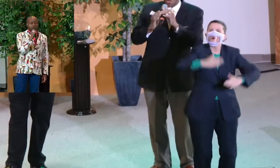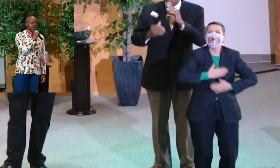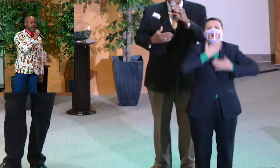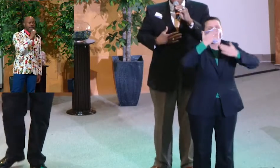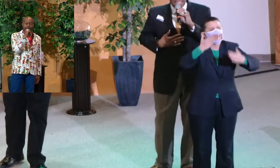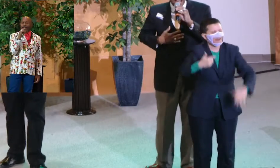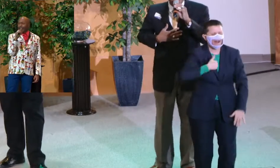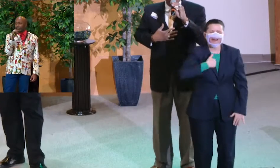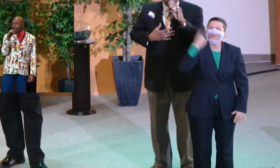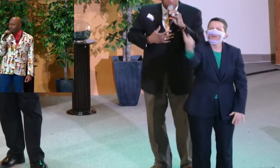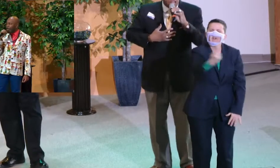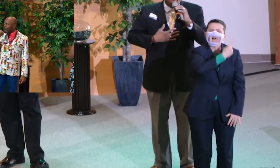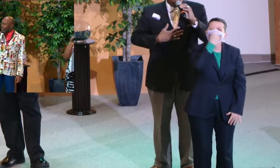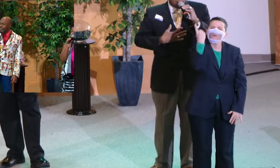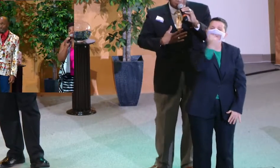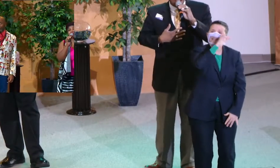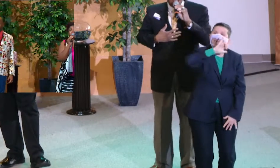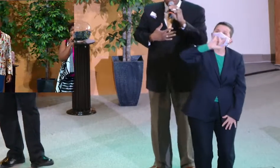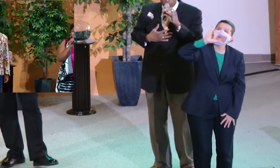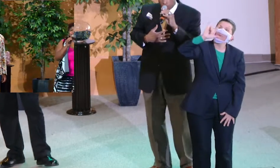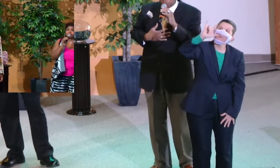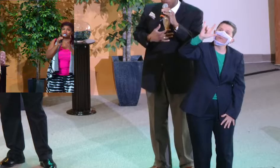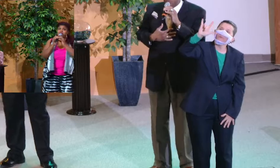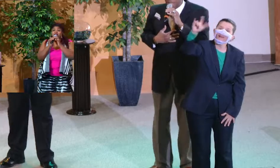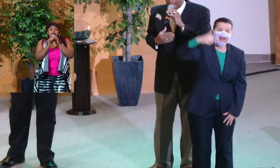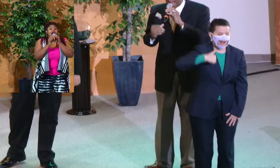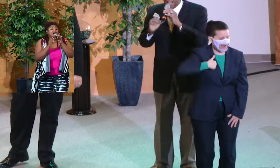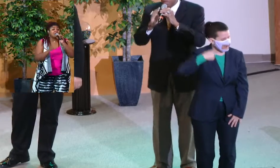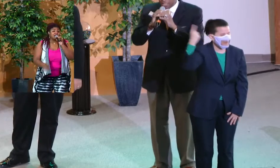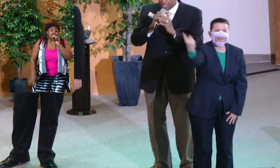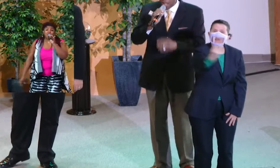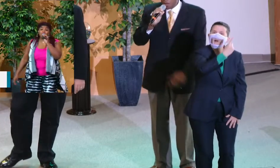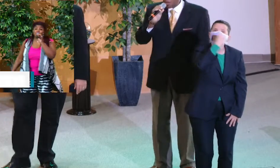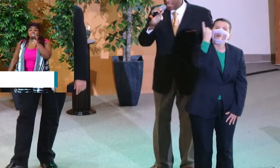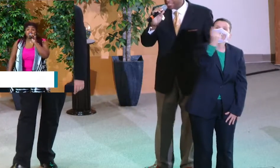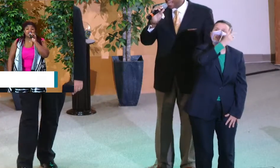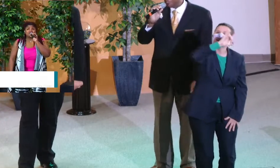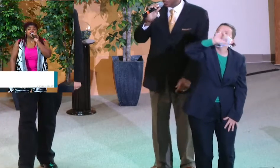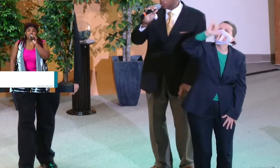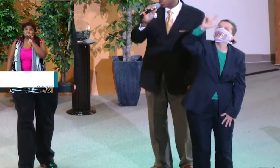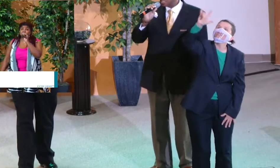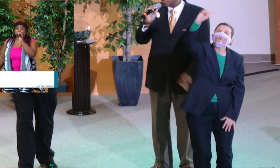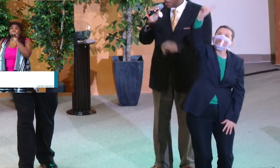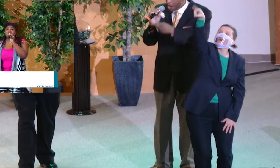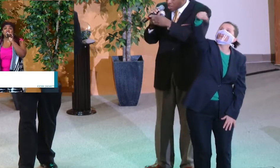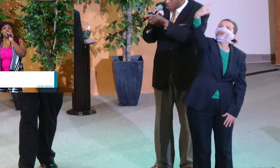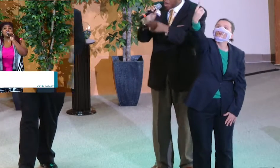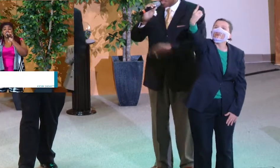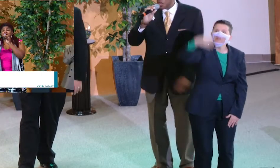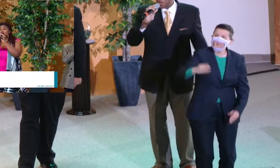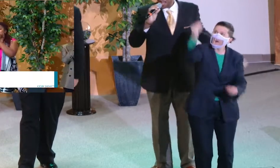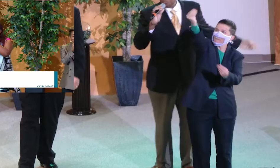joy, and I will always love you. I will always love you just for